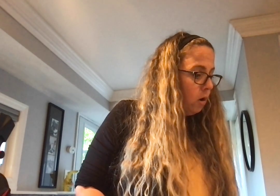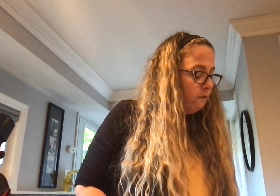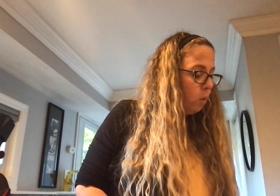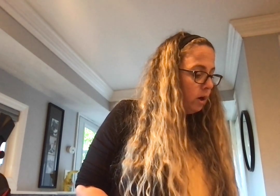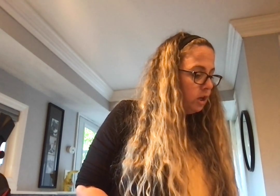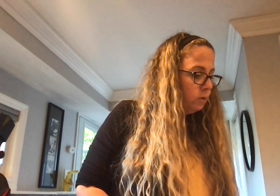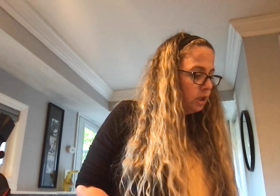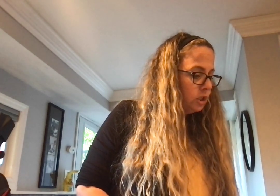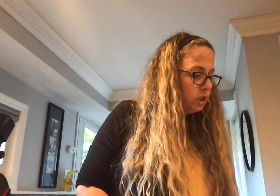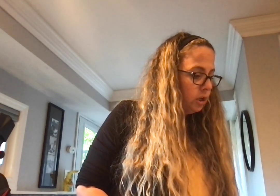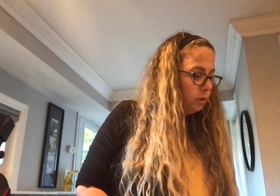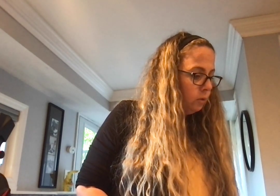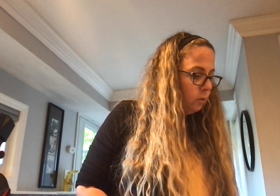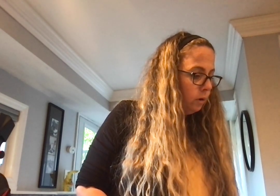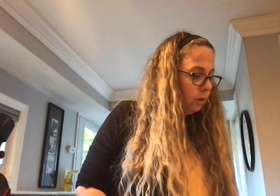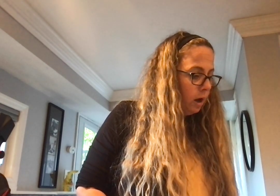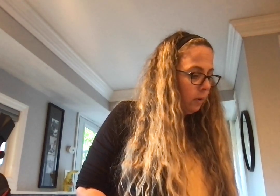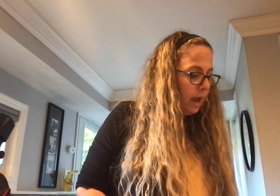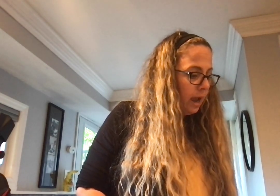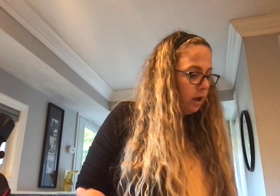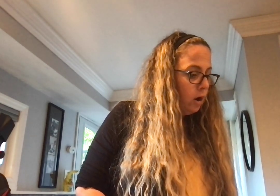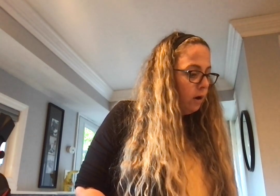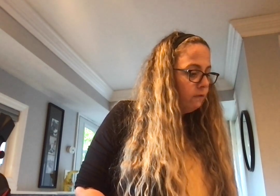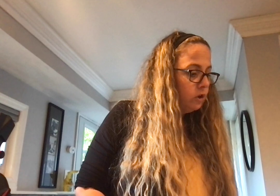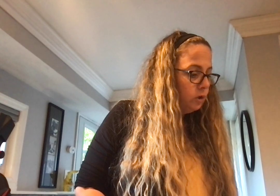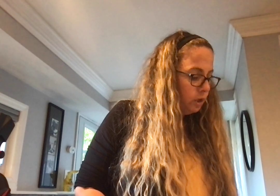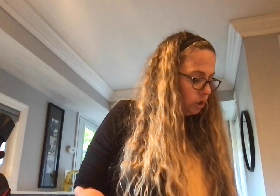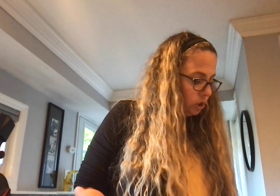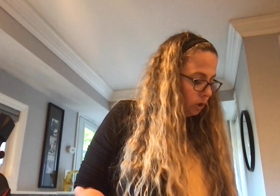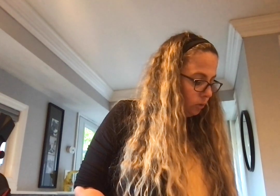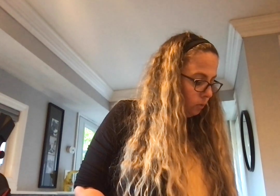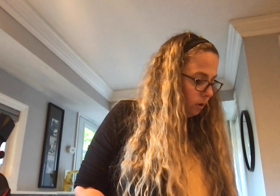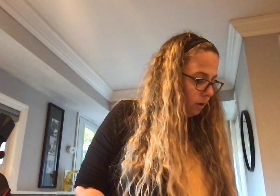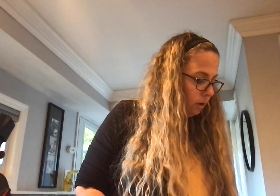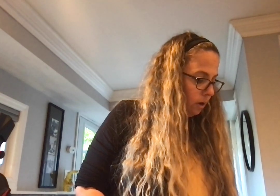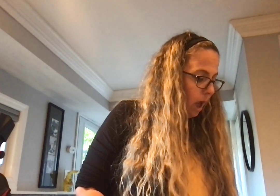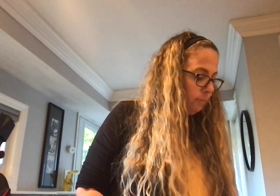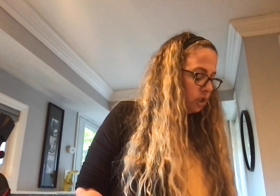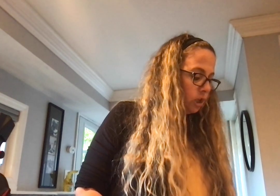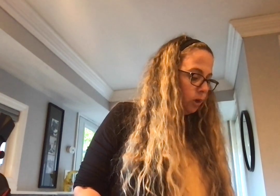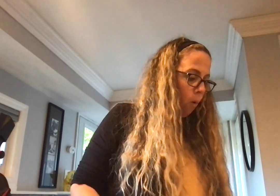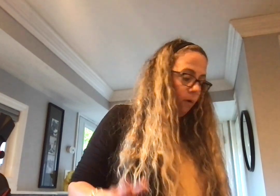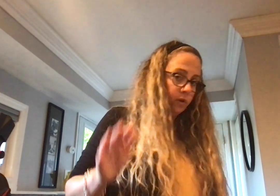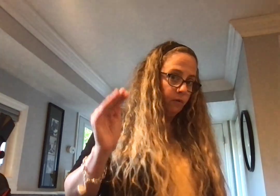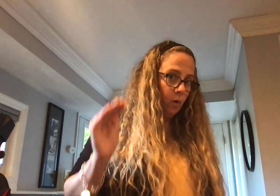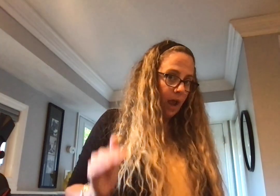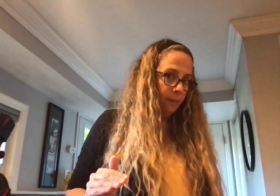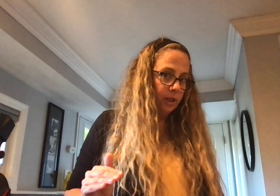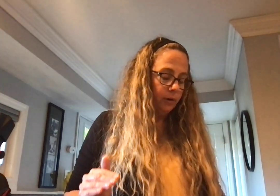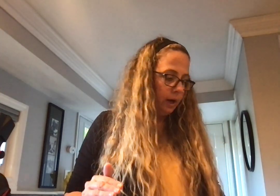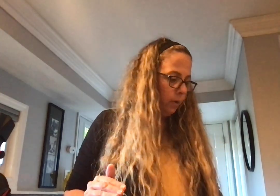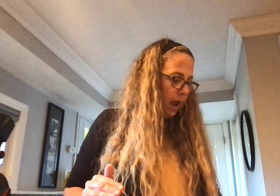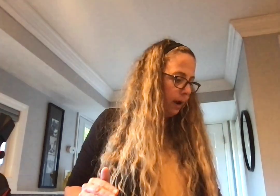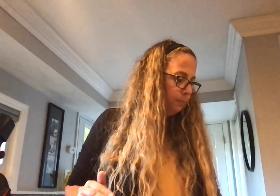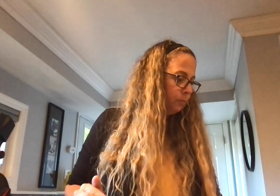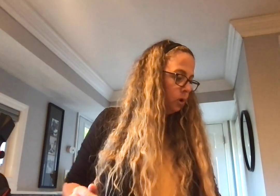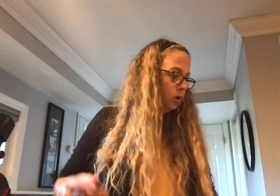For unit 2, okay? For unit 2, I'm just going to go over the vocabulary, okay?